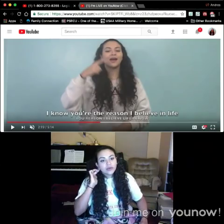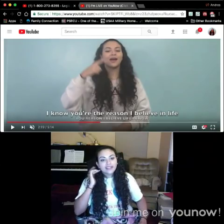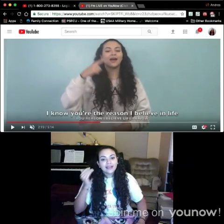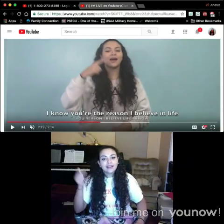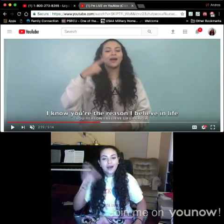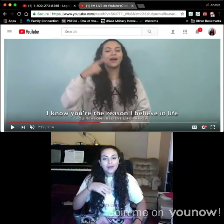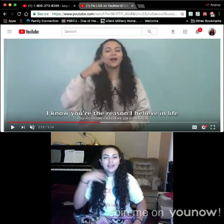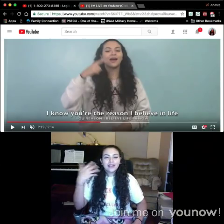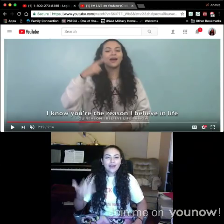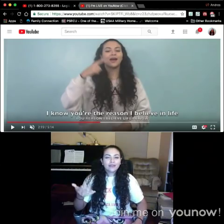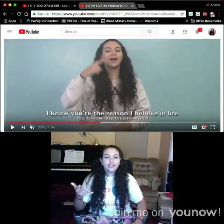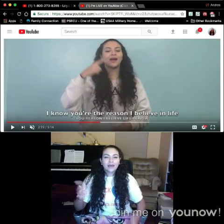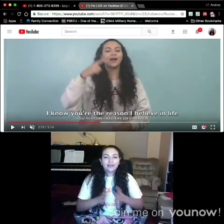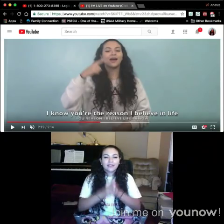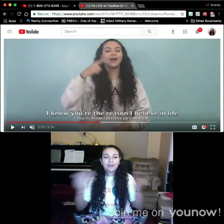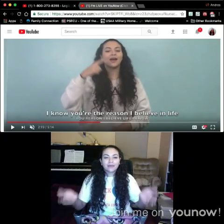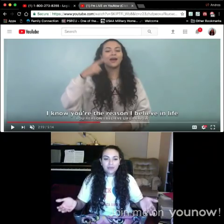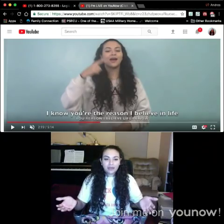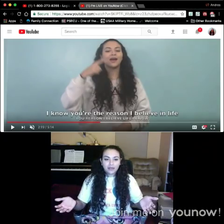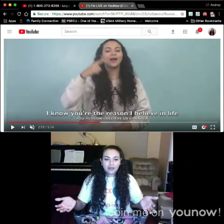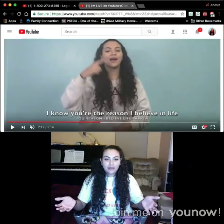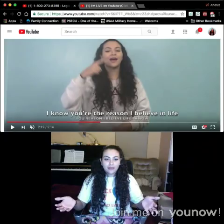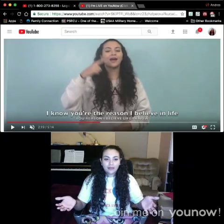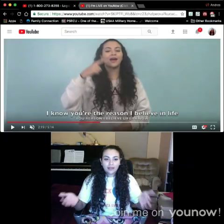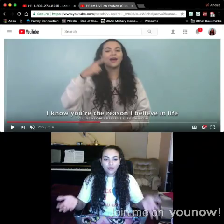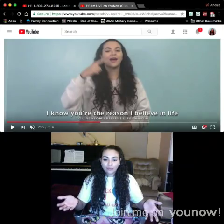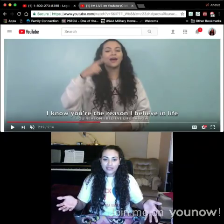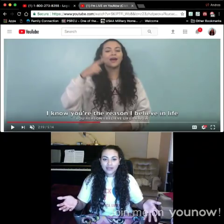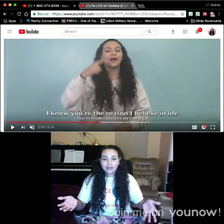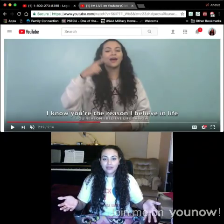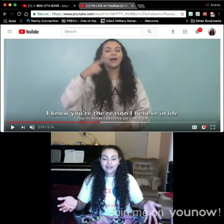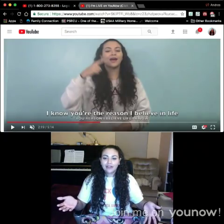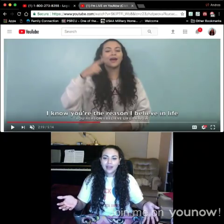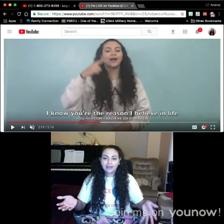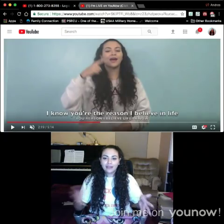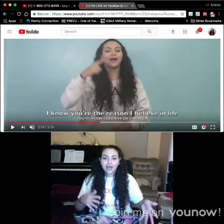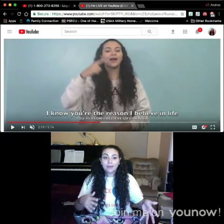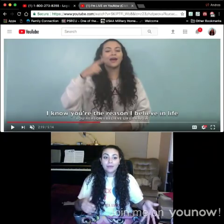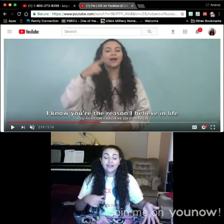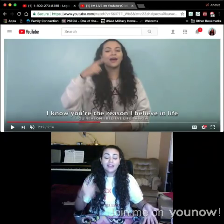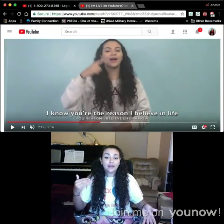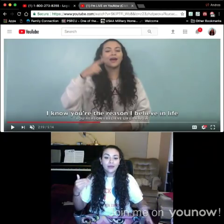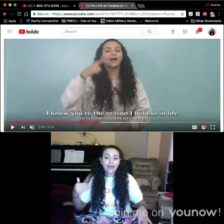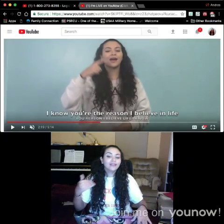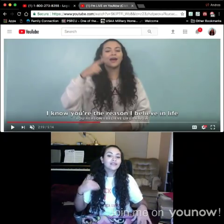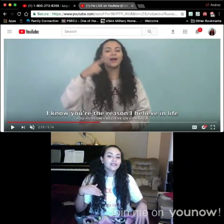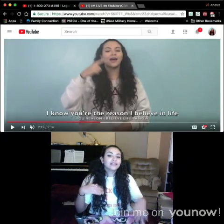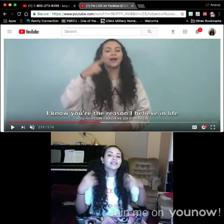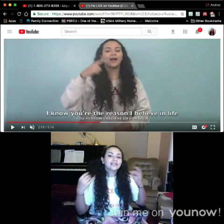So I signed the comment after the topic being like, you're the reason I believe in life, and the comment being like, I know